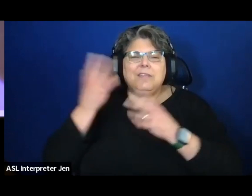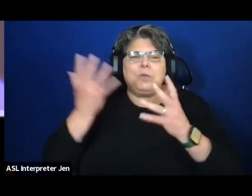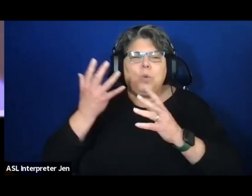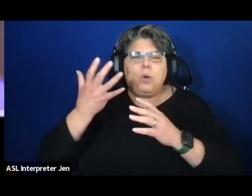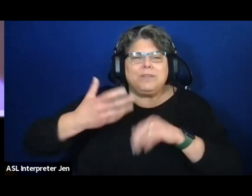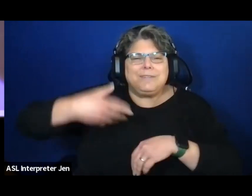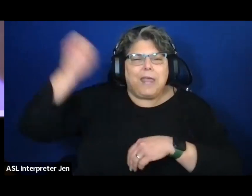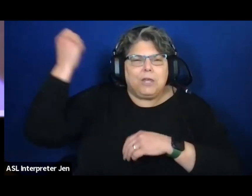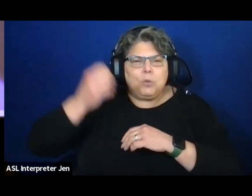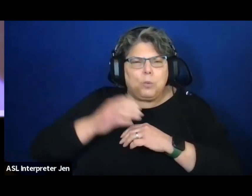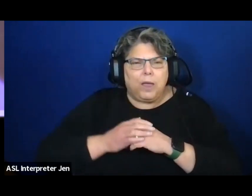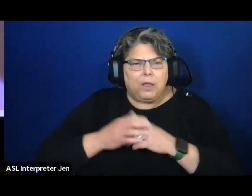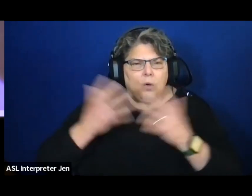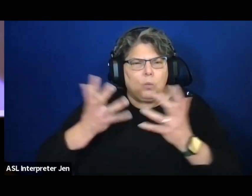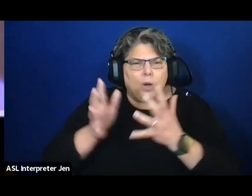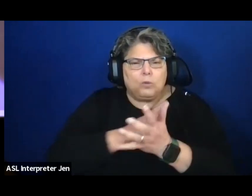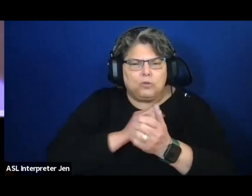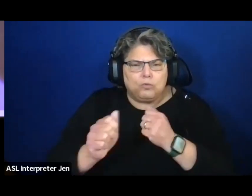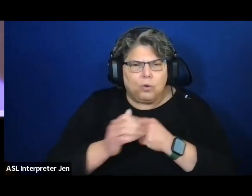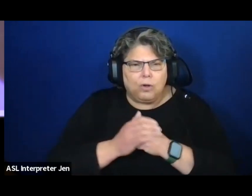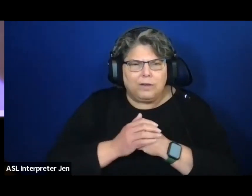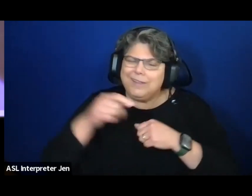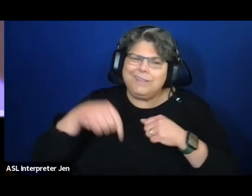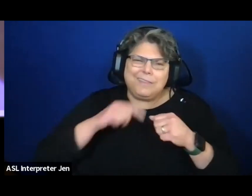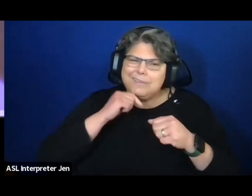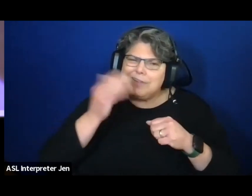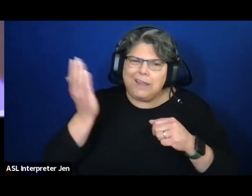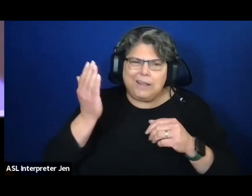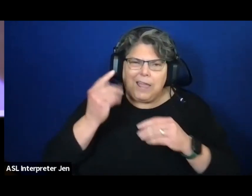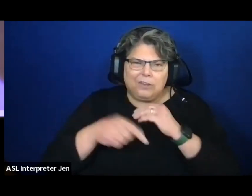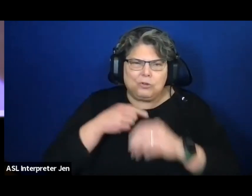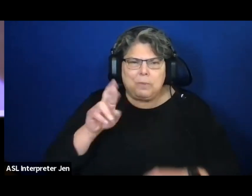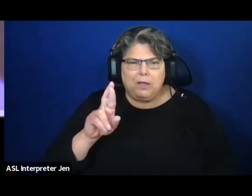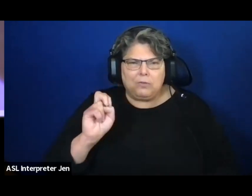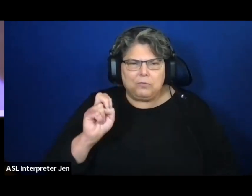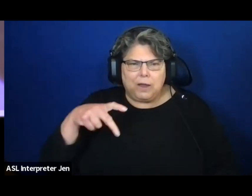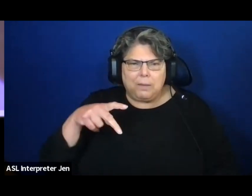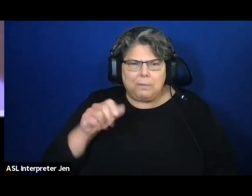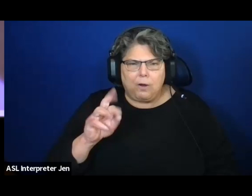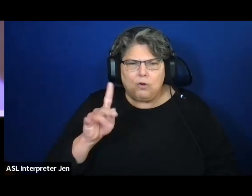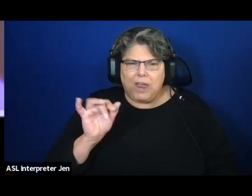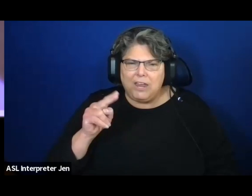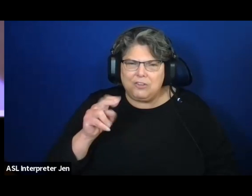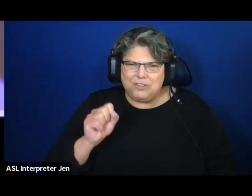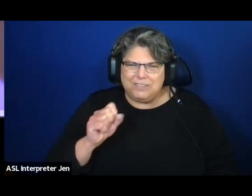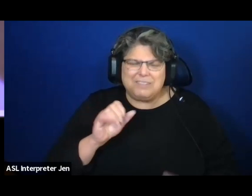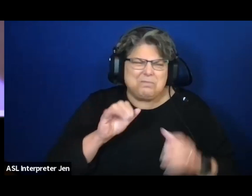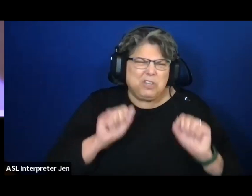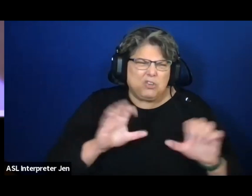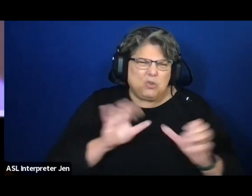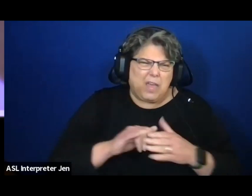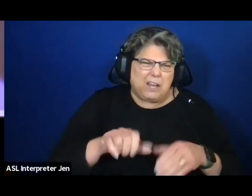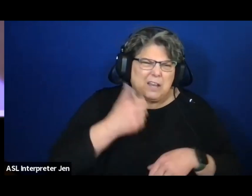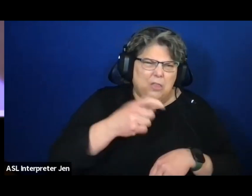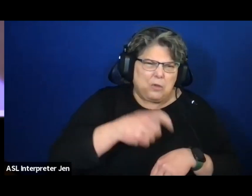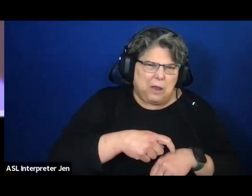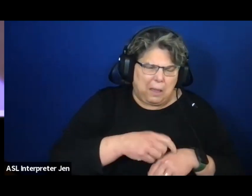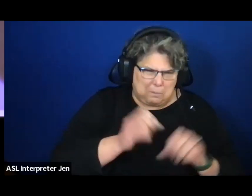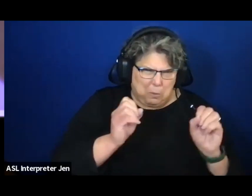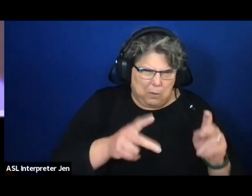destroyed. That's not a lecture on reparation, which I'll give at some other time at this college. Okay?